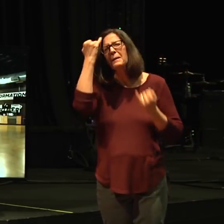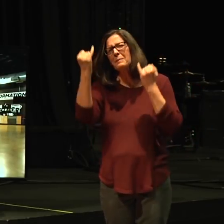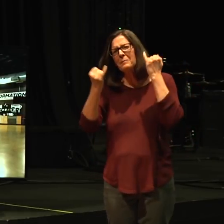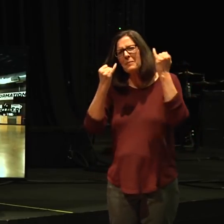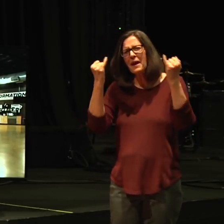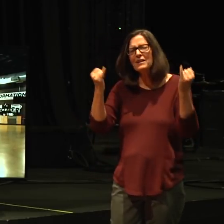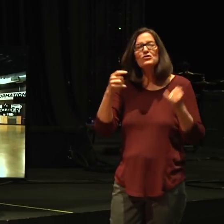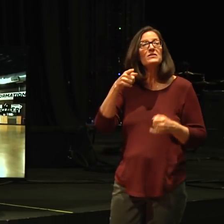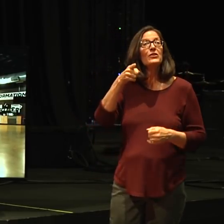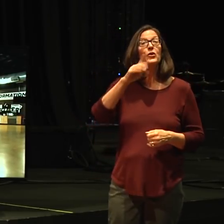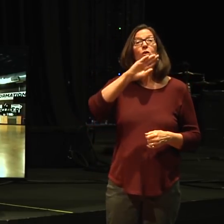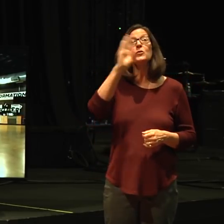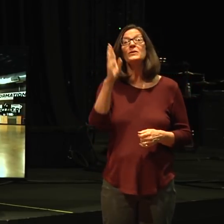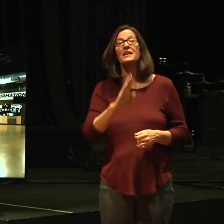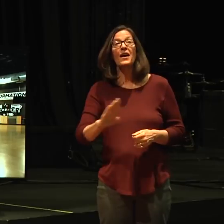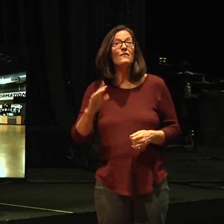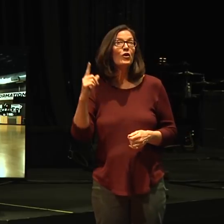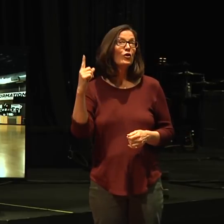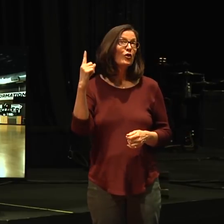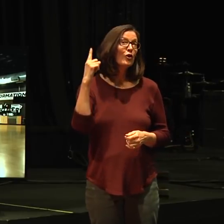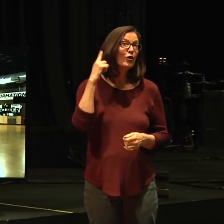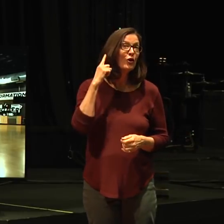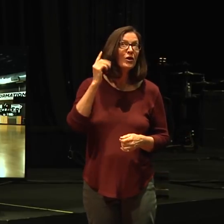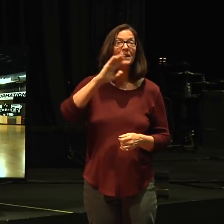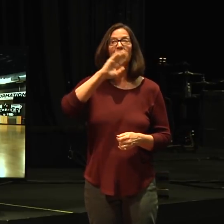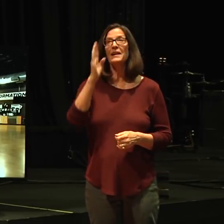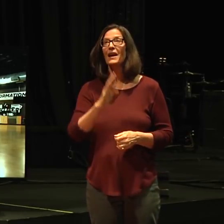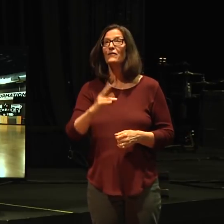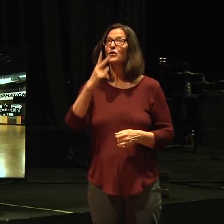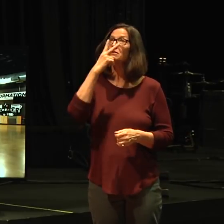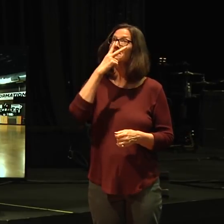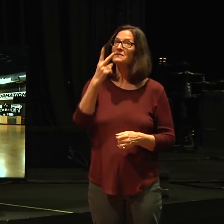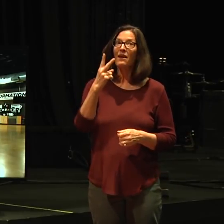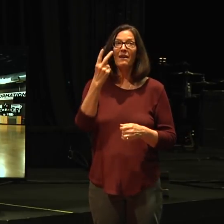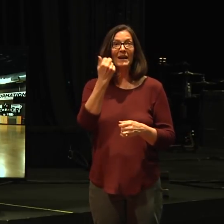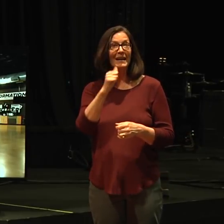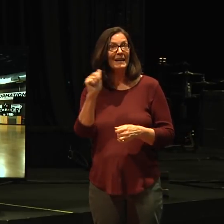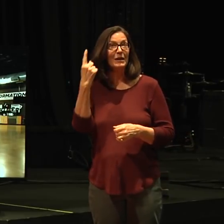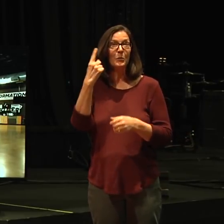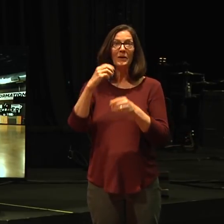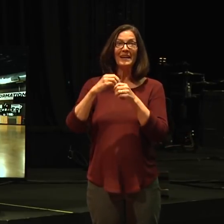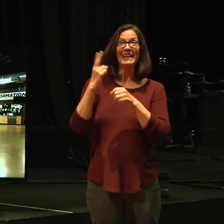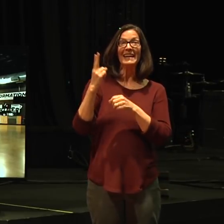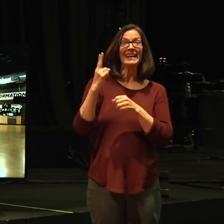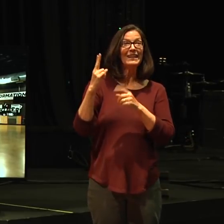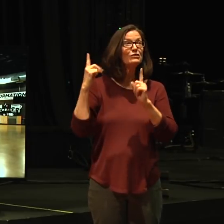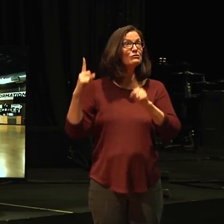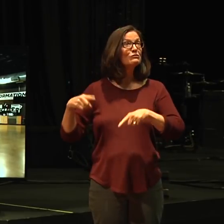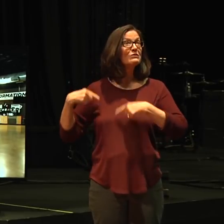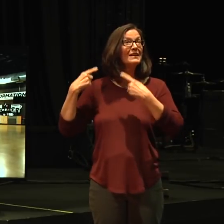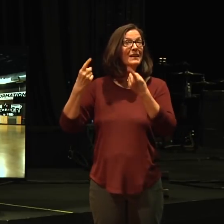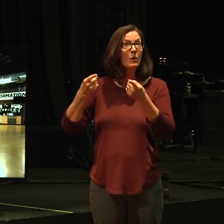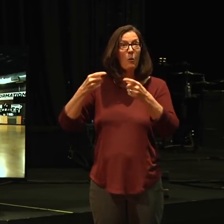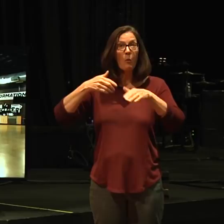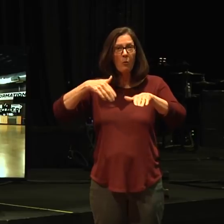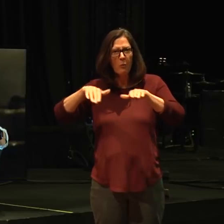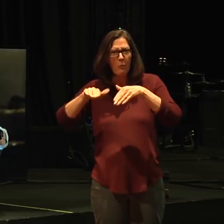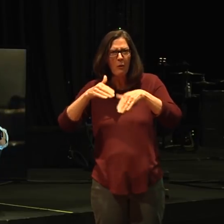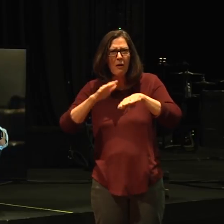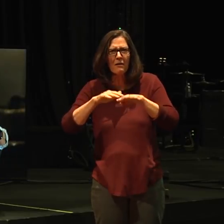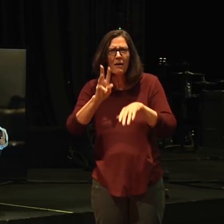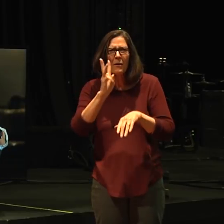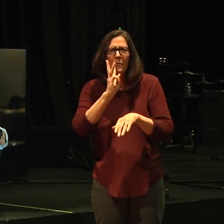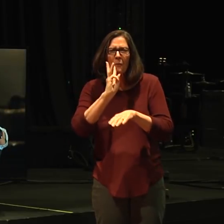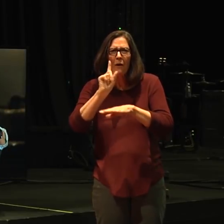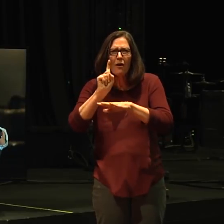never heard of or seen anybody in the history of water walk on it, the